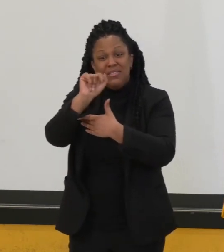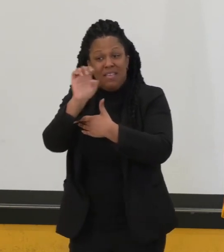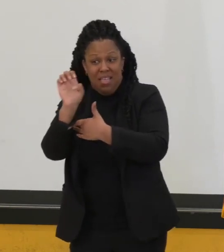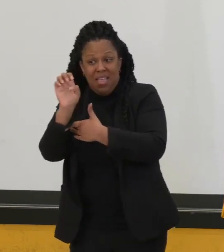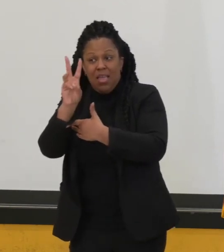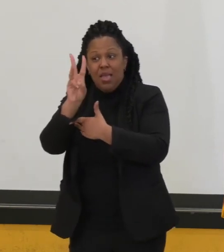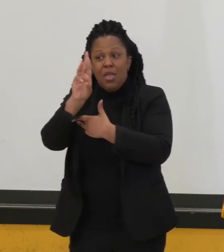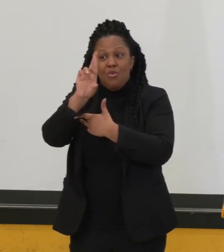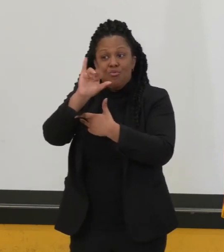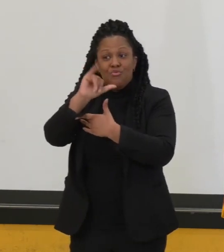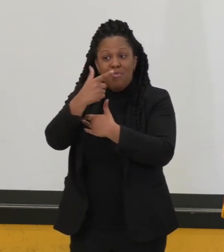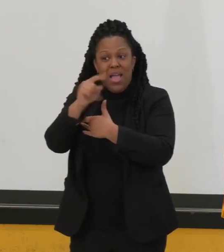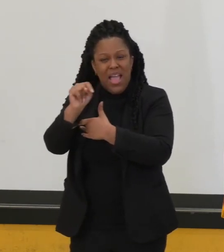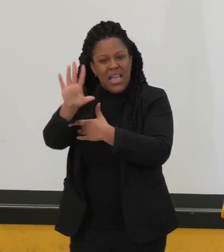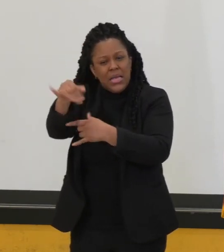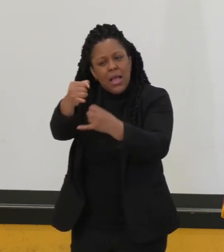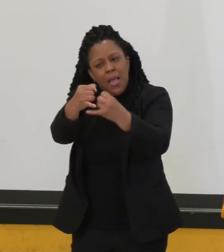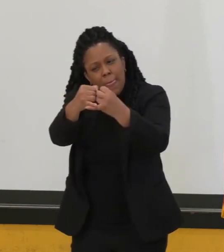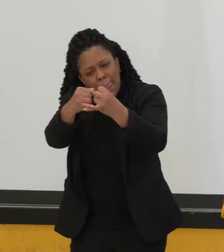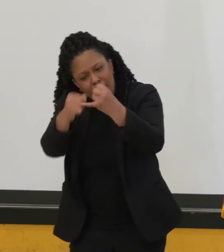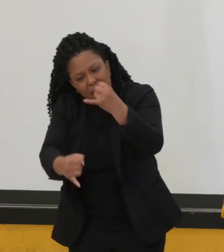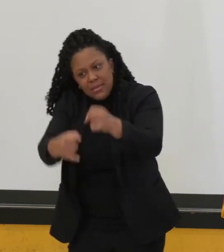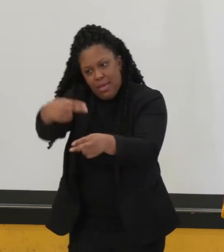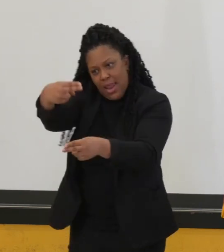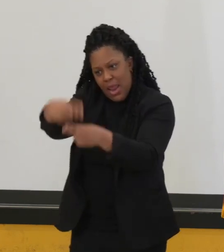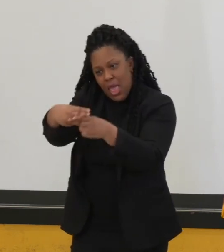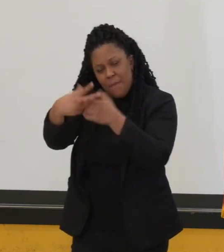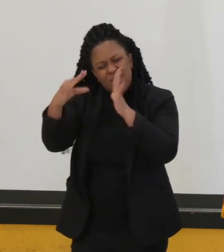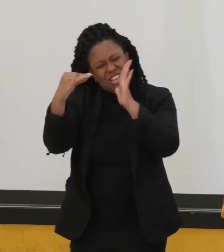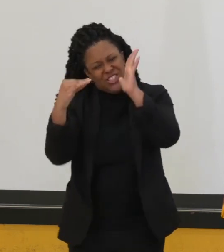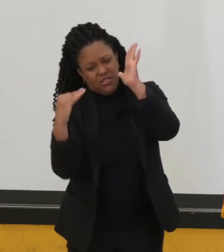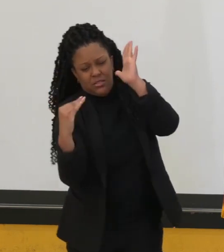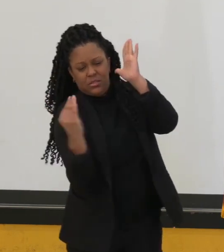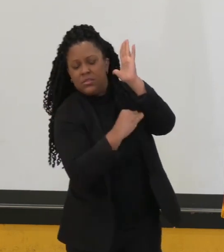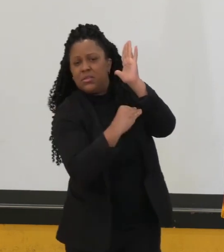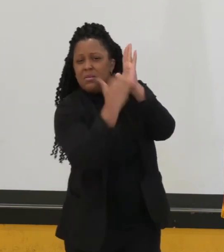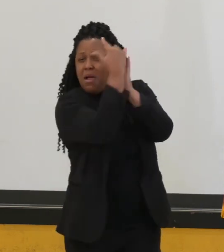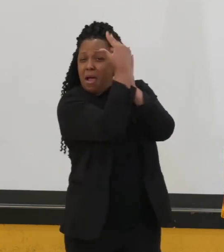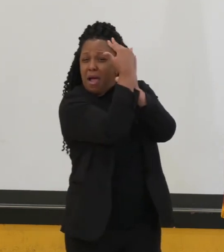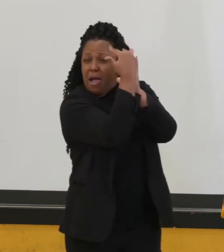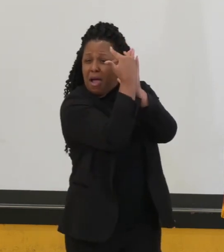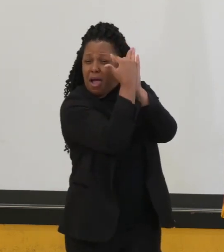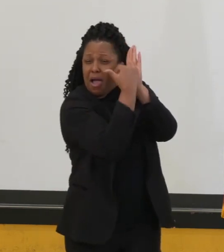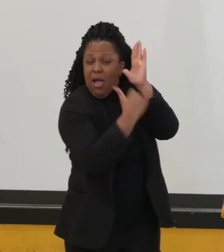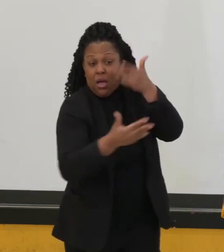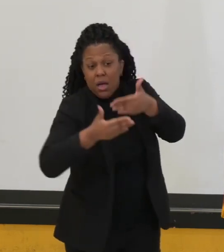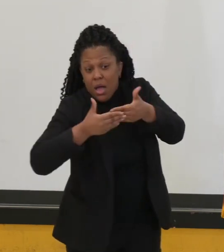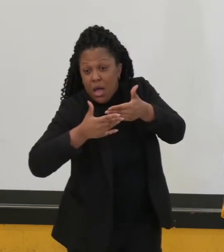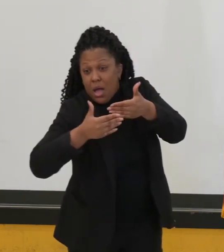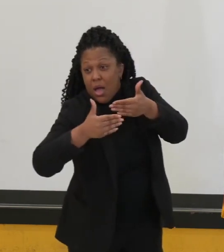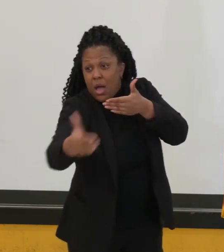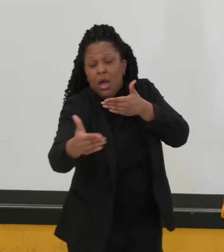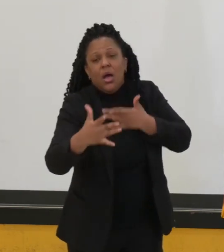unless we take decisive and urgent action to ensure that he is.